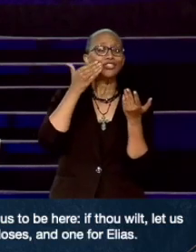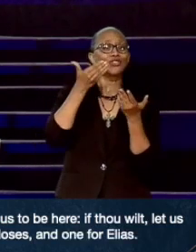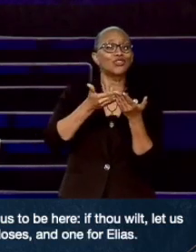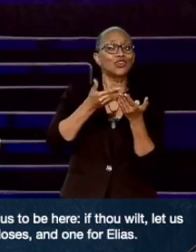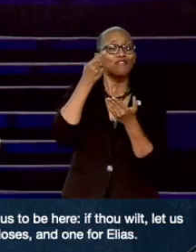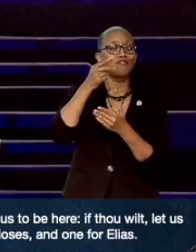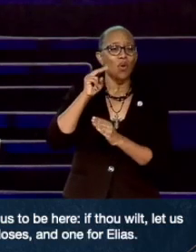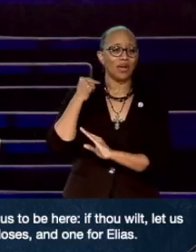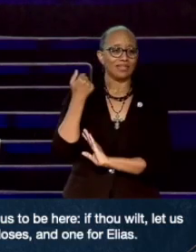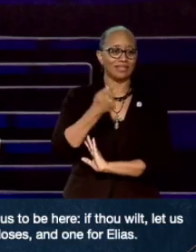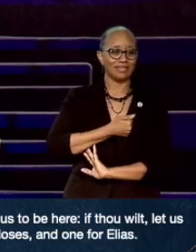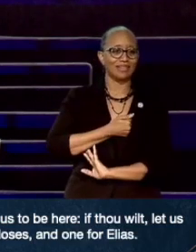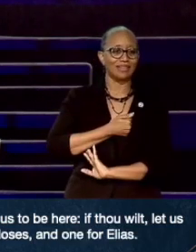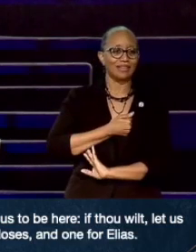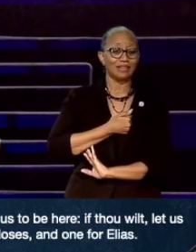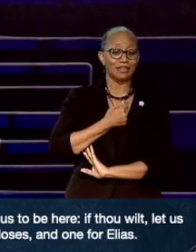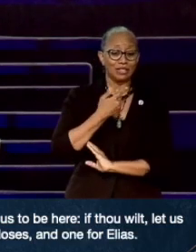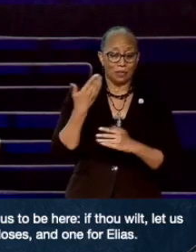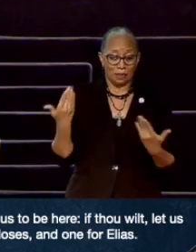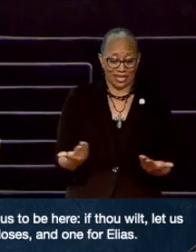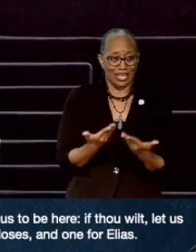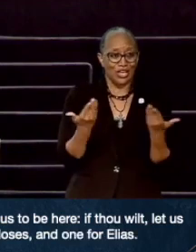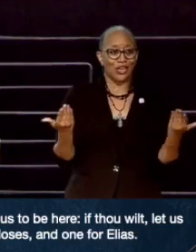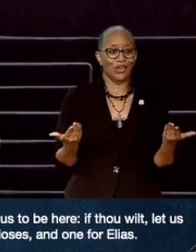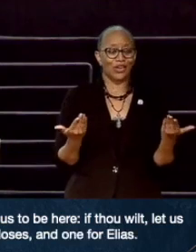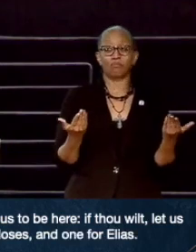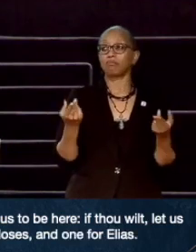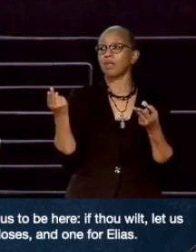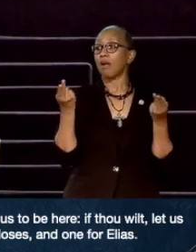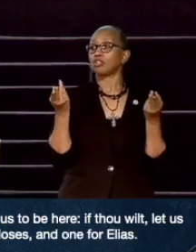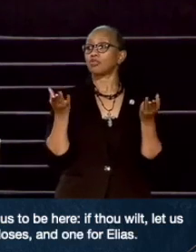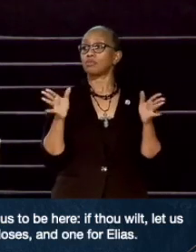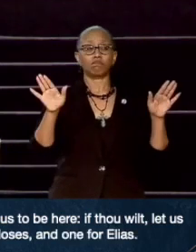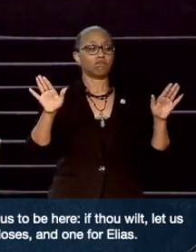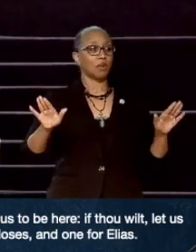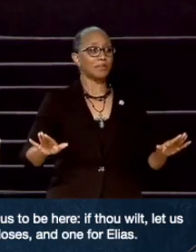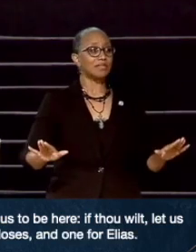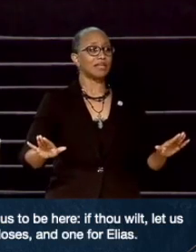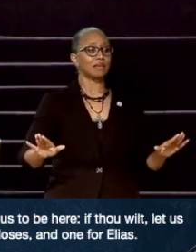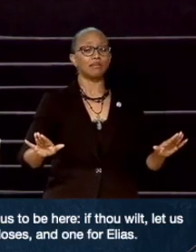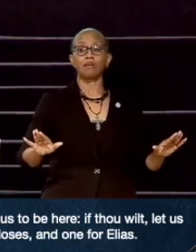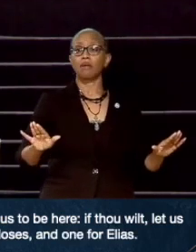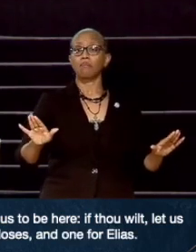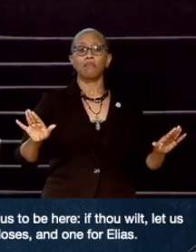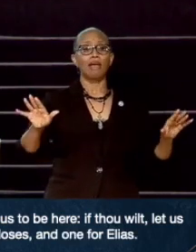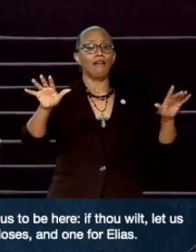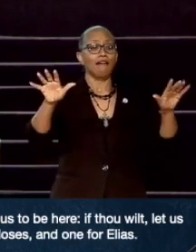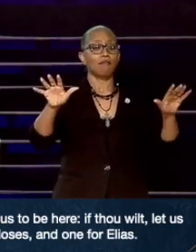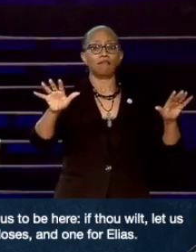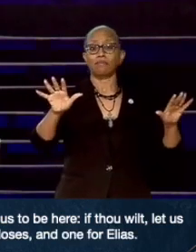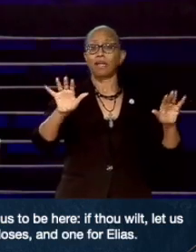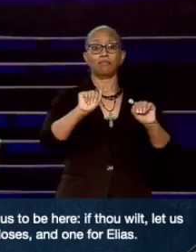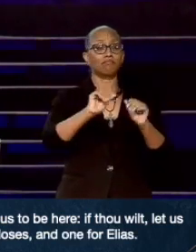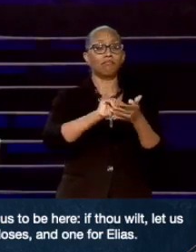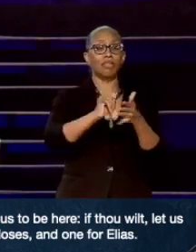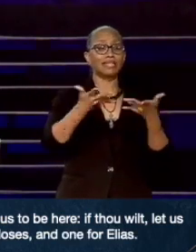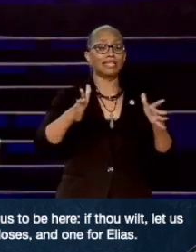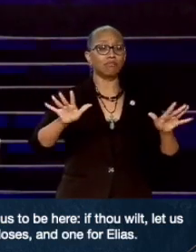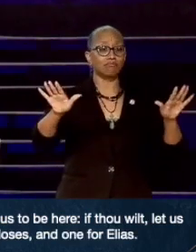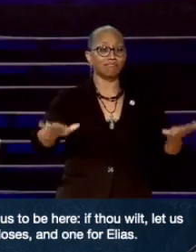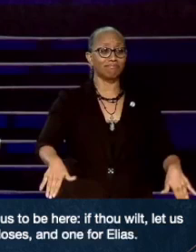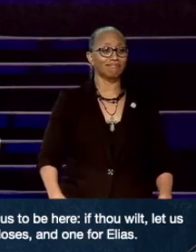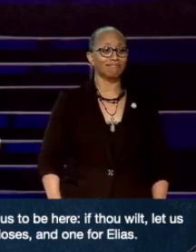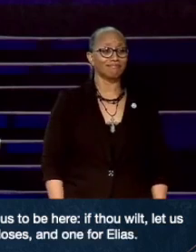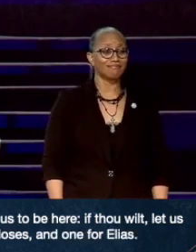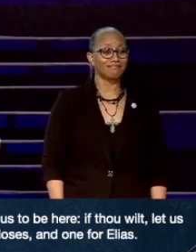for us to be here. Ushers, you may be seated. crowd and congregation, that's all I got for you. I want to